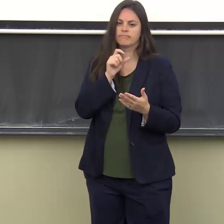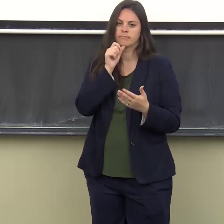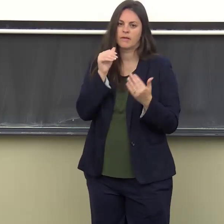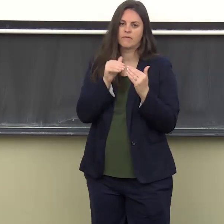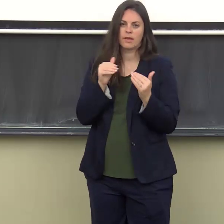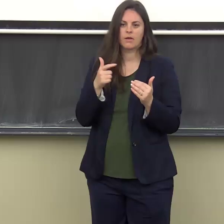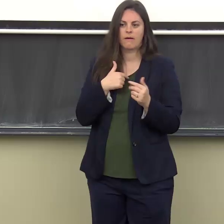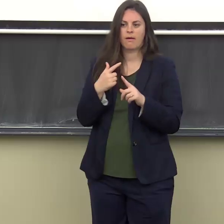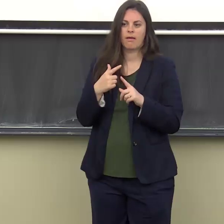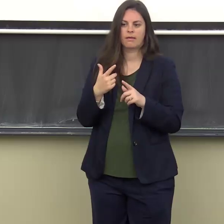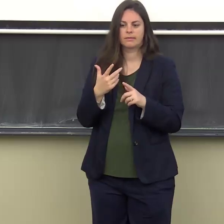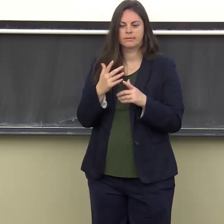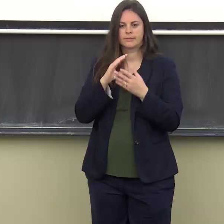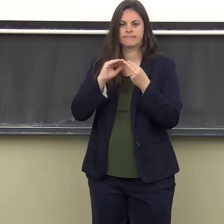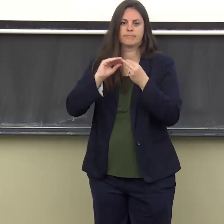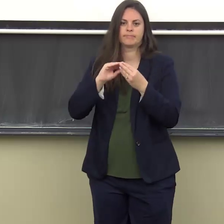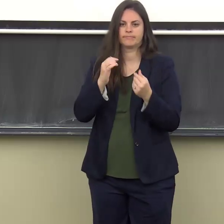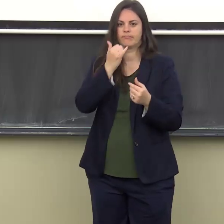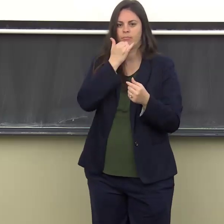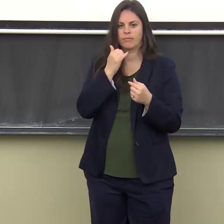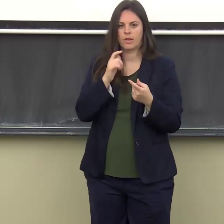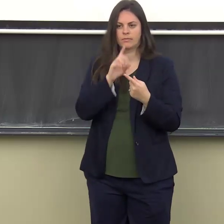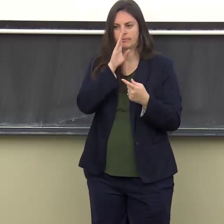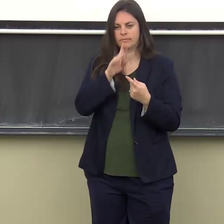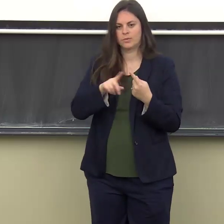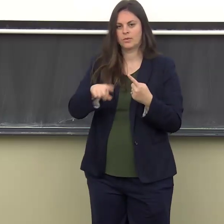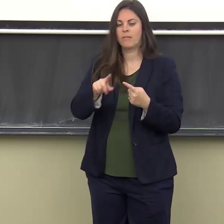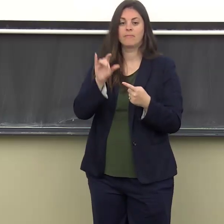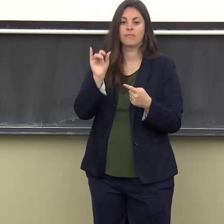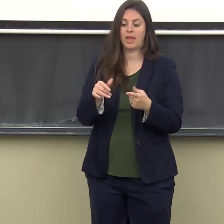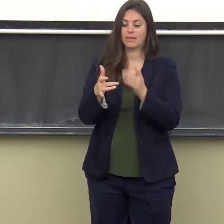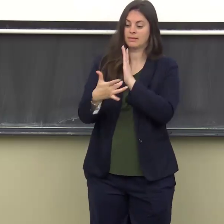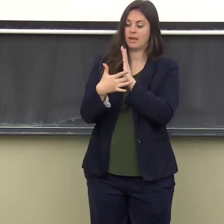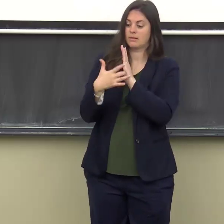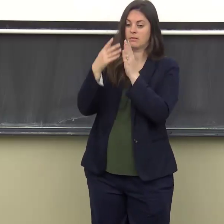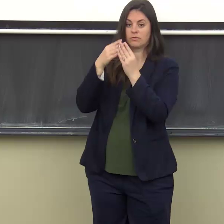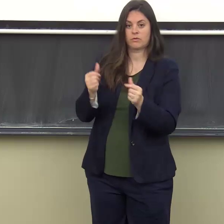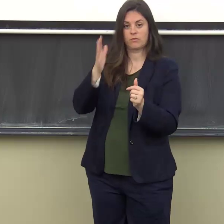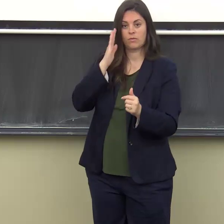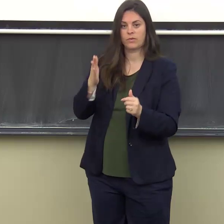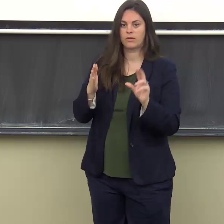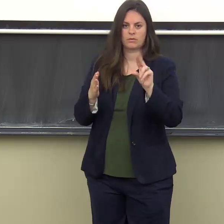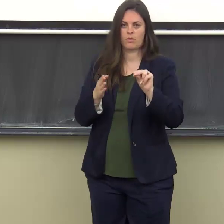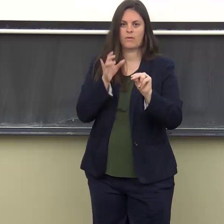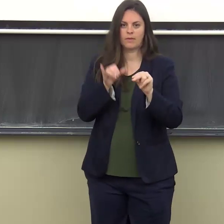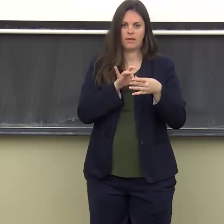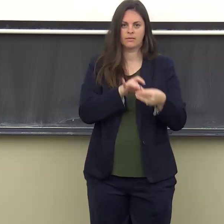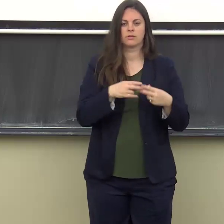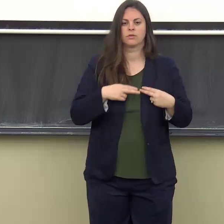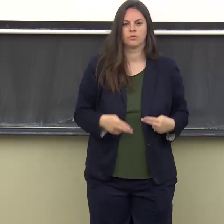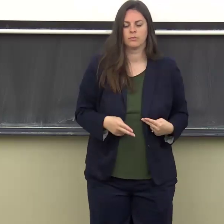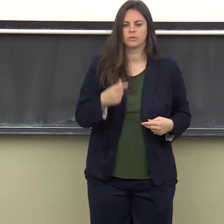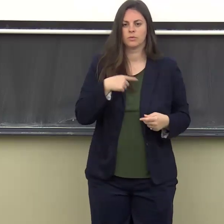That is never going to get resolved in a technical manner. That's so much about being human, right? So I think we need to be careful as to which context